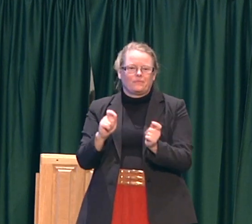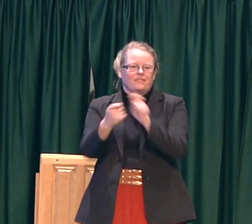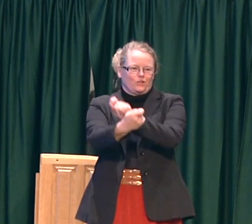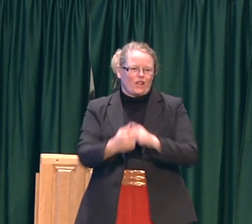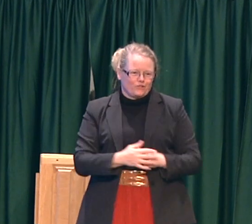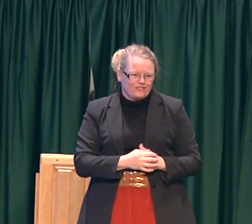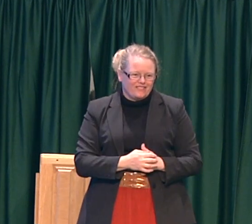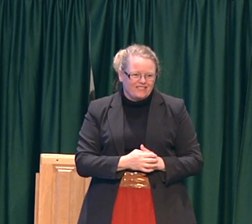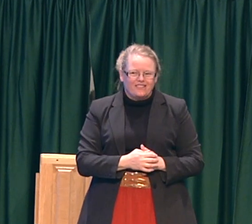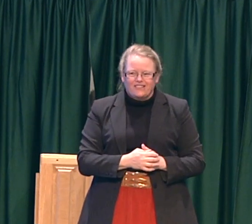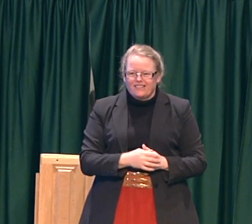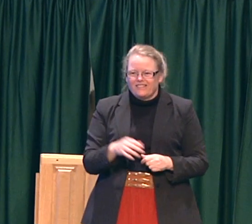you become that change.